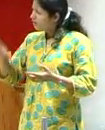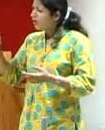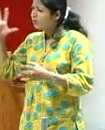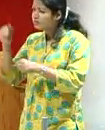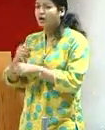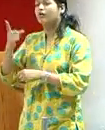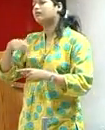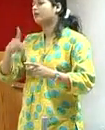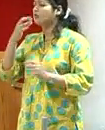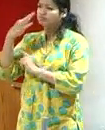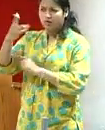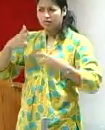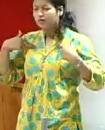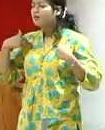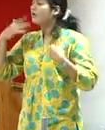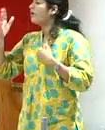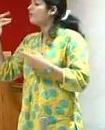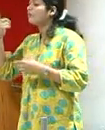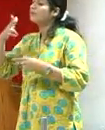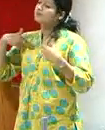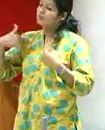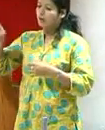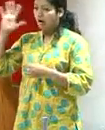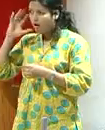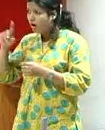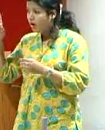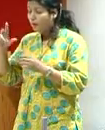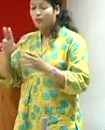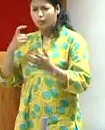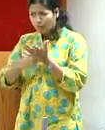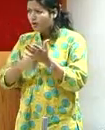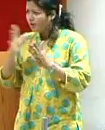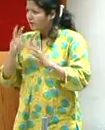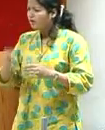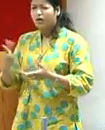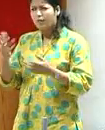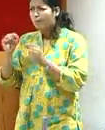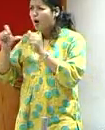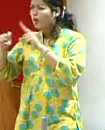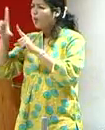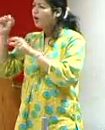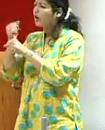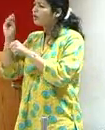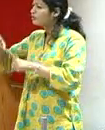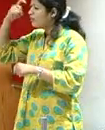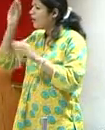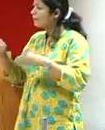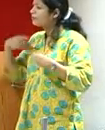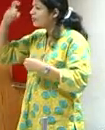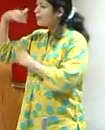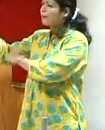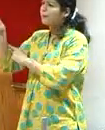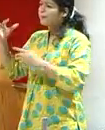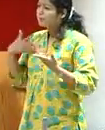successive lawyer, because after the court directed the railways to conduct a special recruitment drive for 4,100 persons with